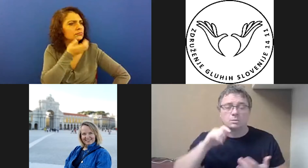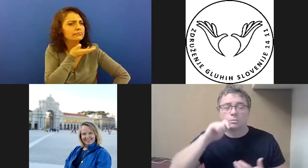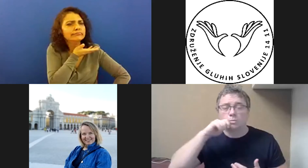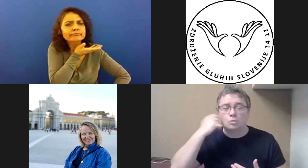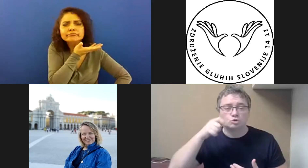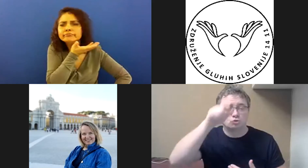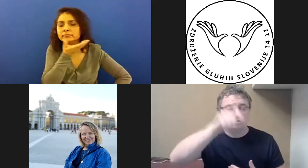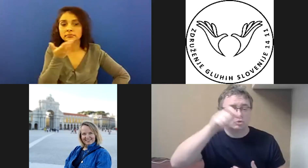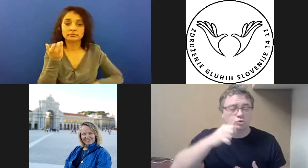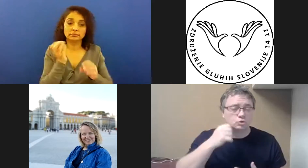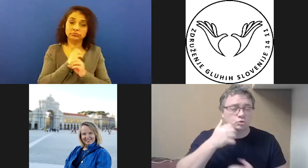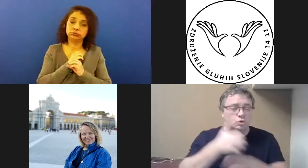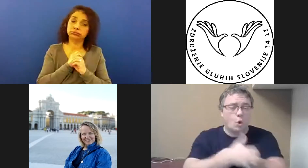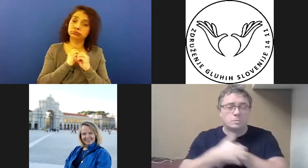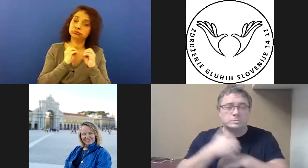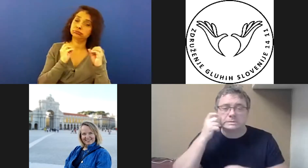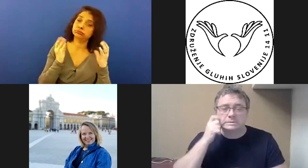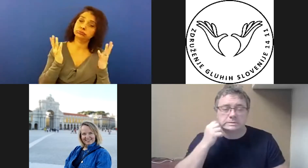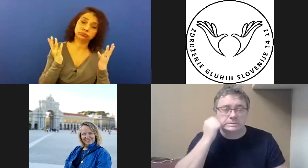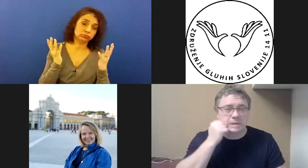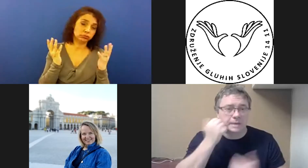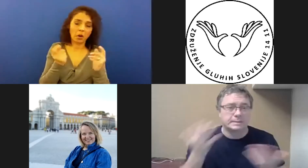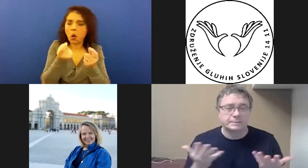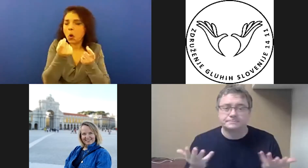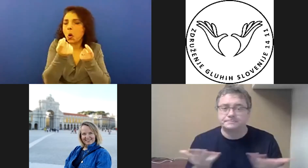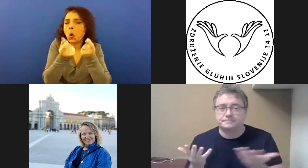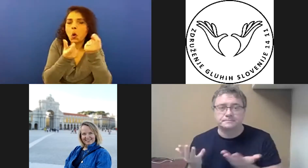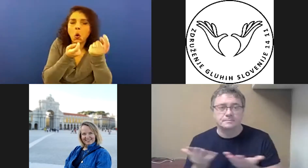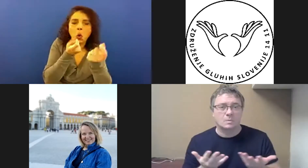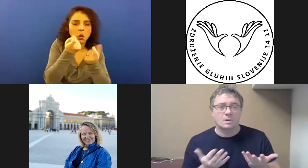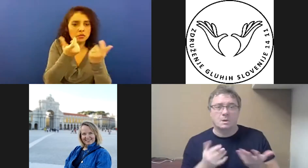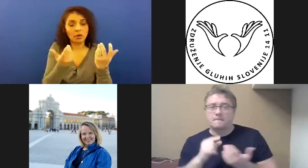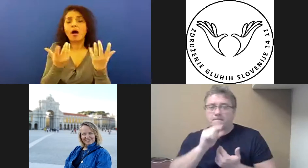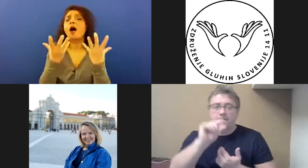I looked at the Roma deaf men around. There were none.